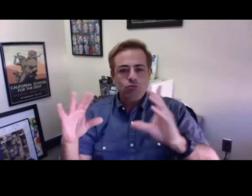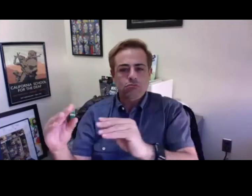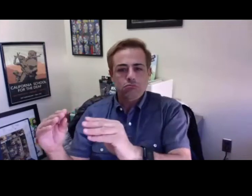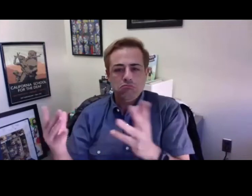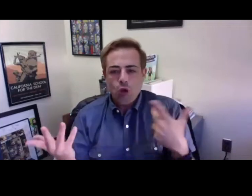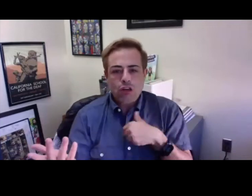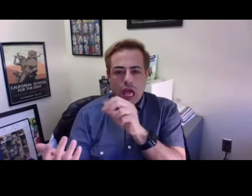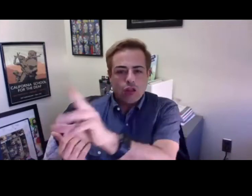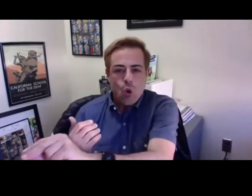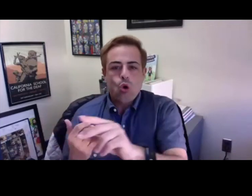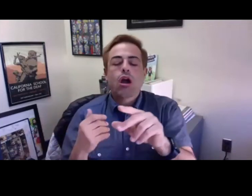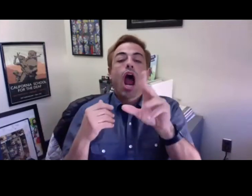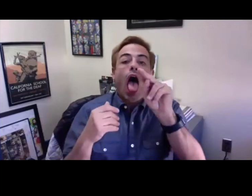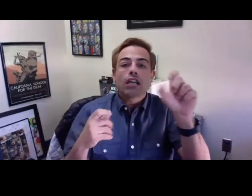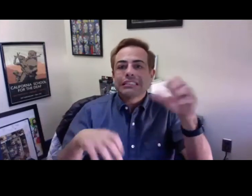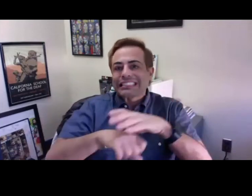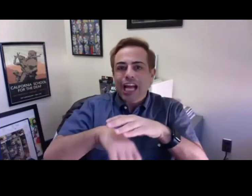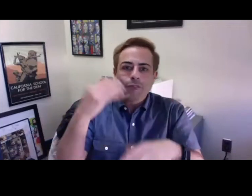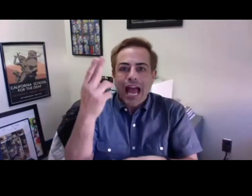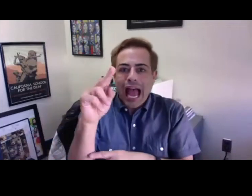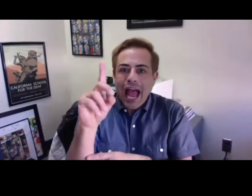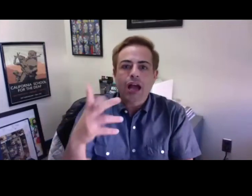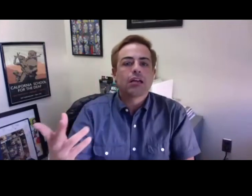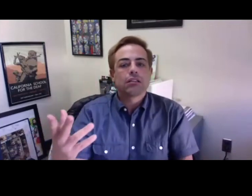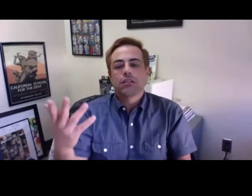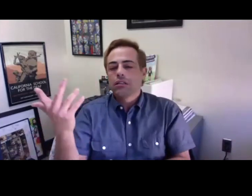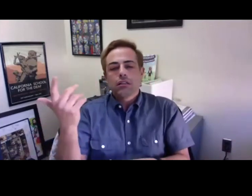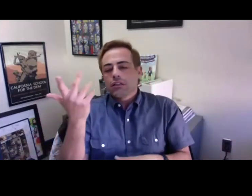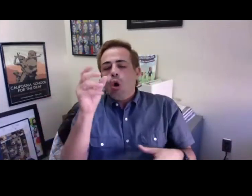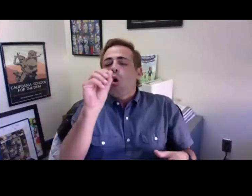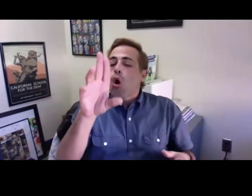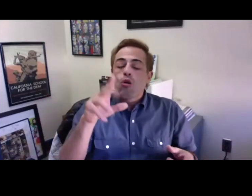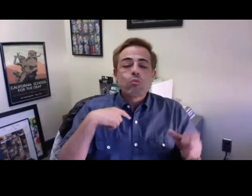that we use sign language. Now, that doesn't mean there's no access to sound.